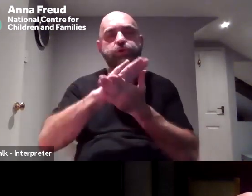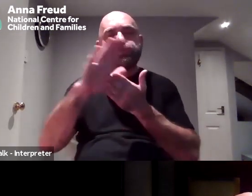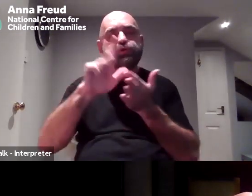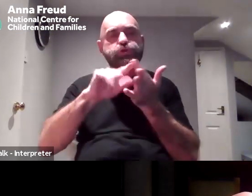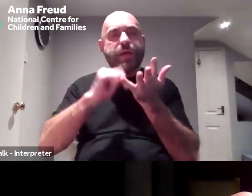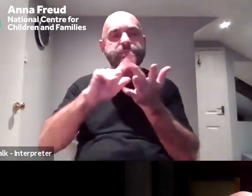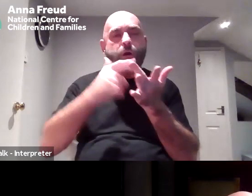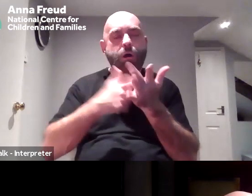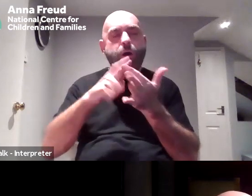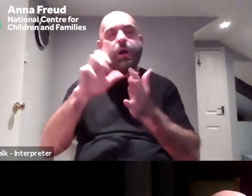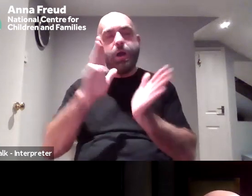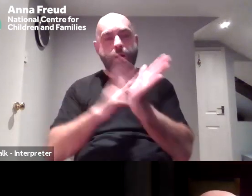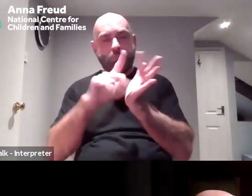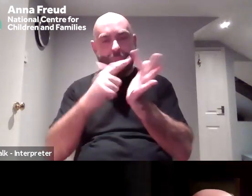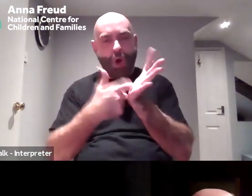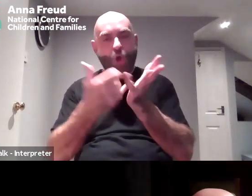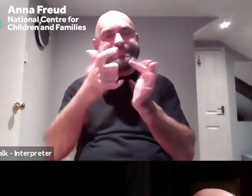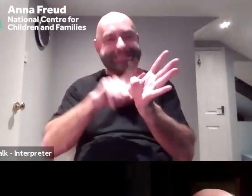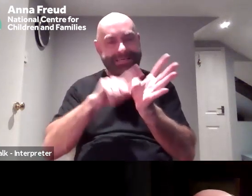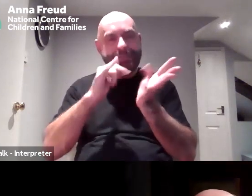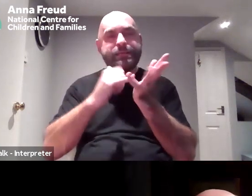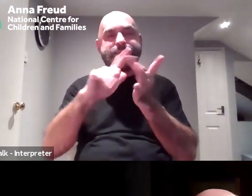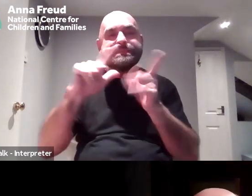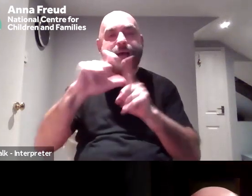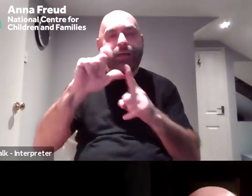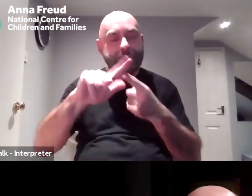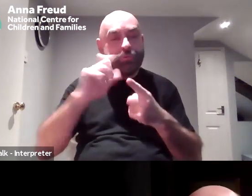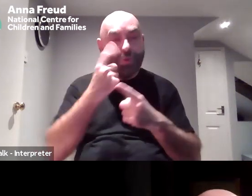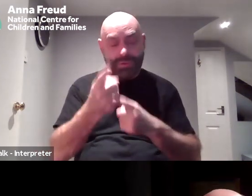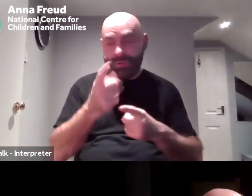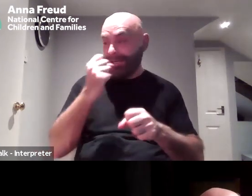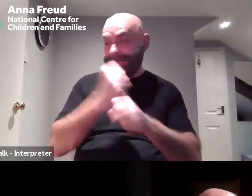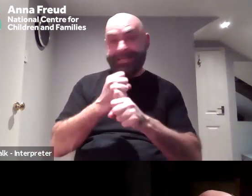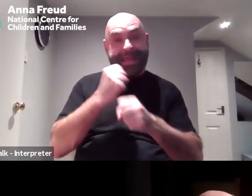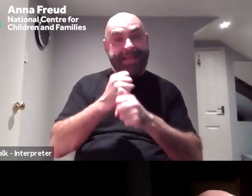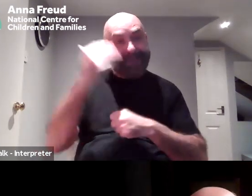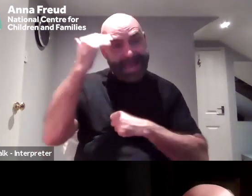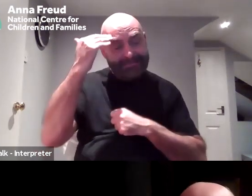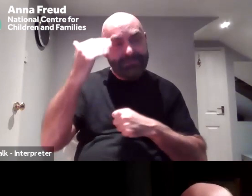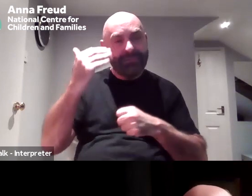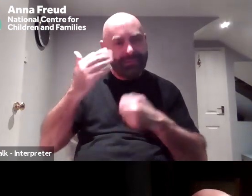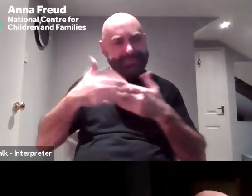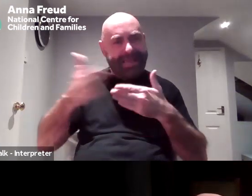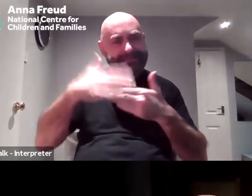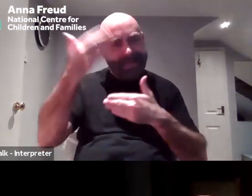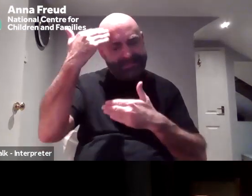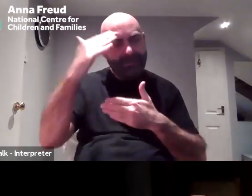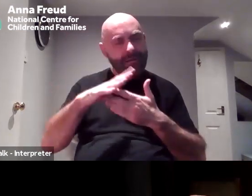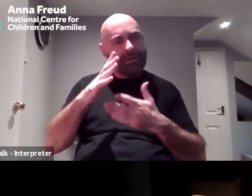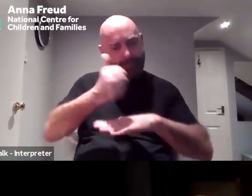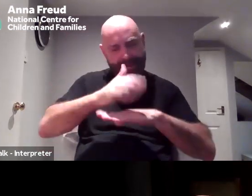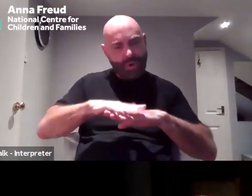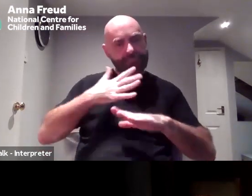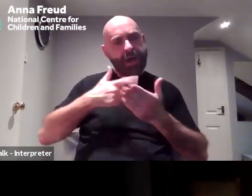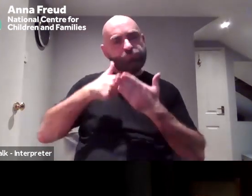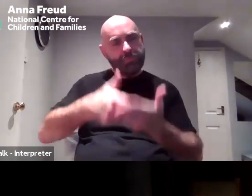Merseyside tomorrow. Gateshead put out a plan for the future of Gateshead based on my